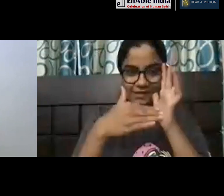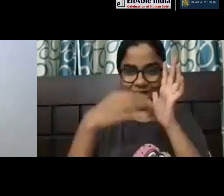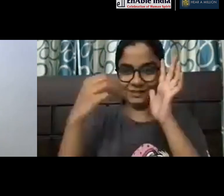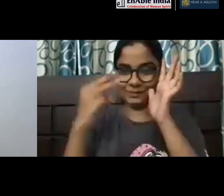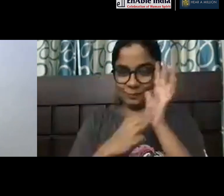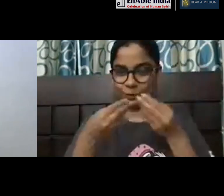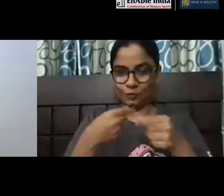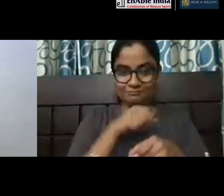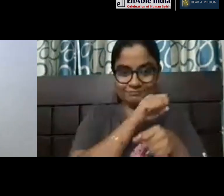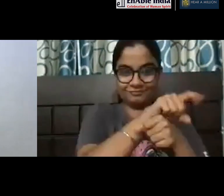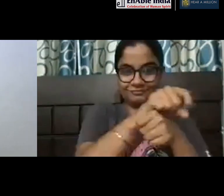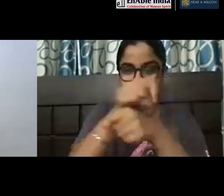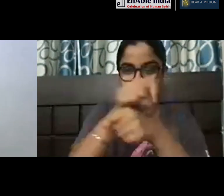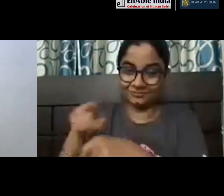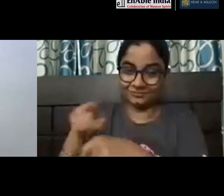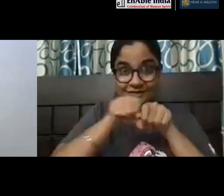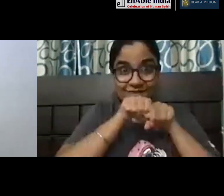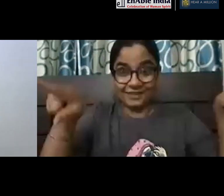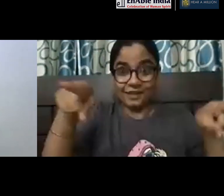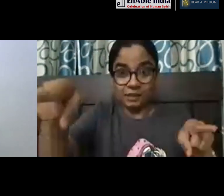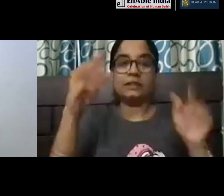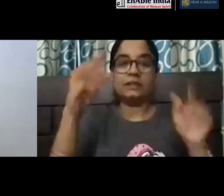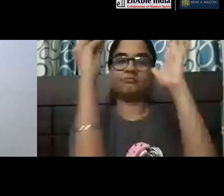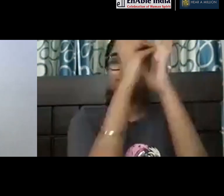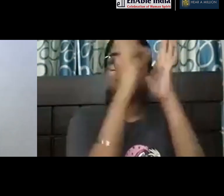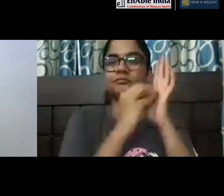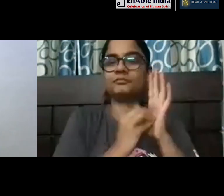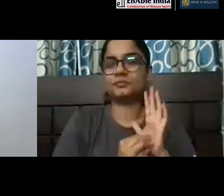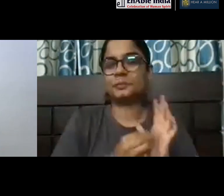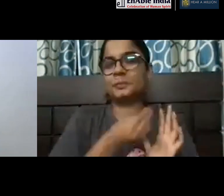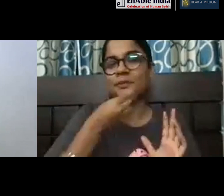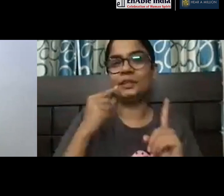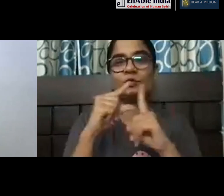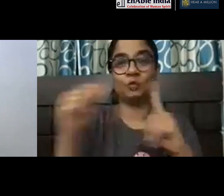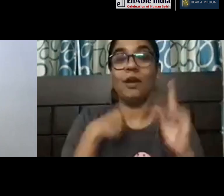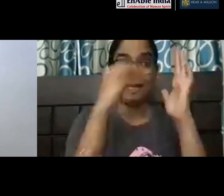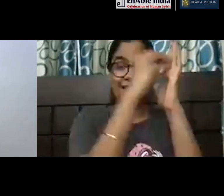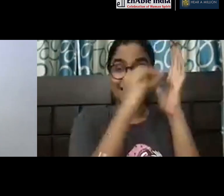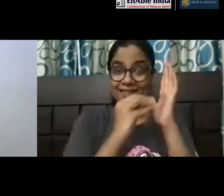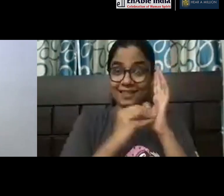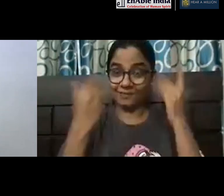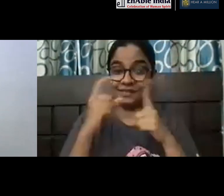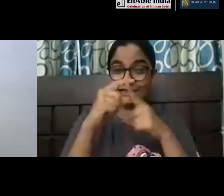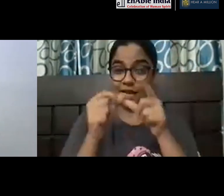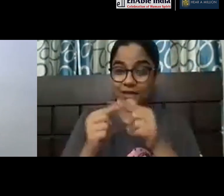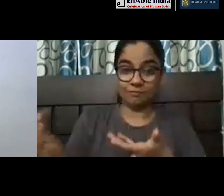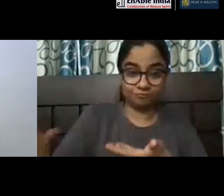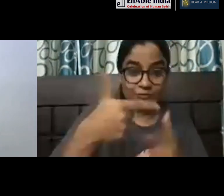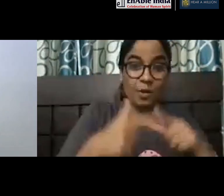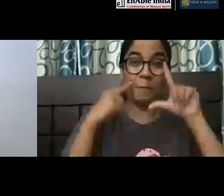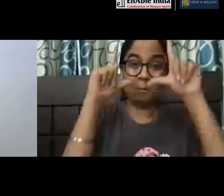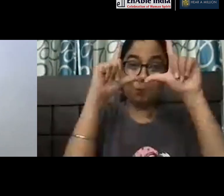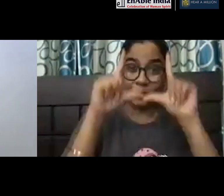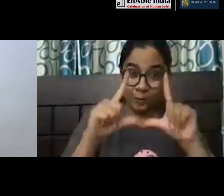having it once again, we need the feedback form from everyone. We have sent you the link. Please fill it up. Please right now fill it